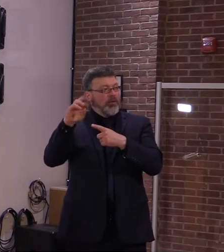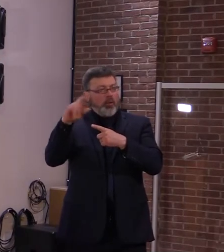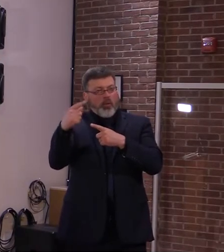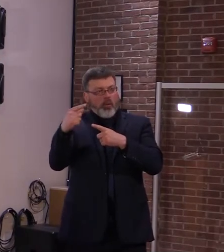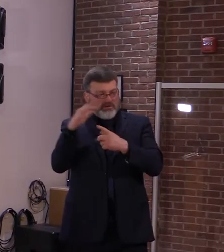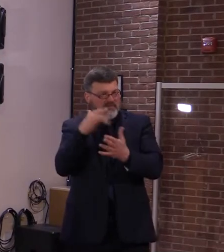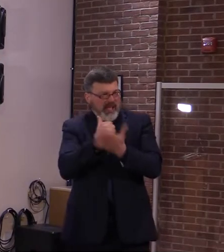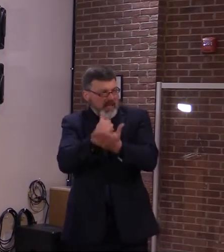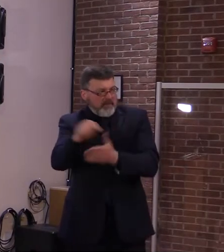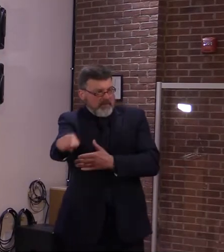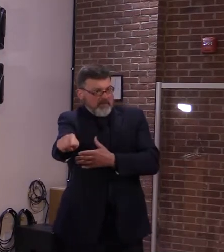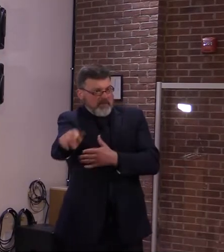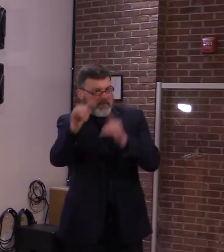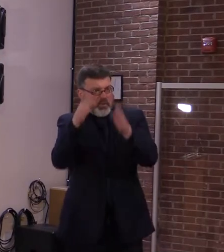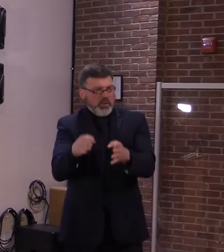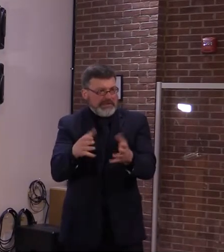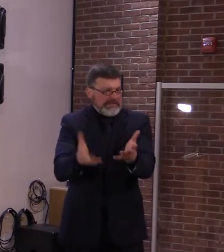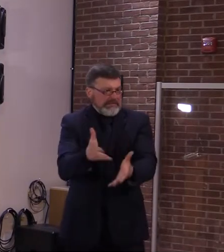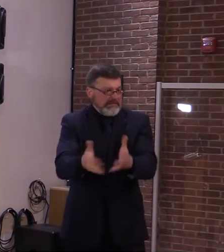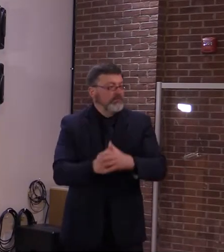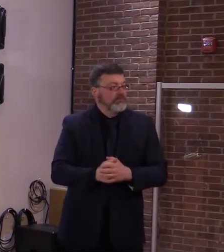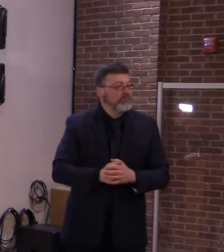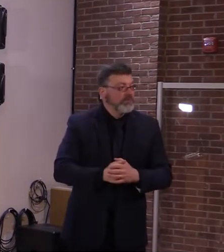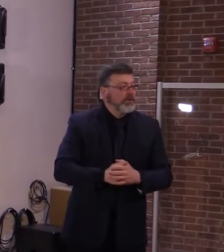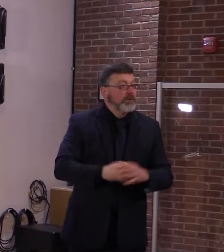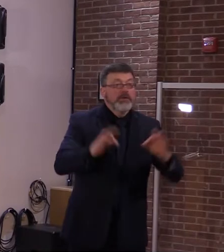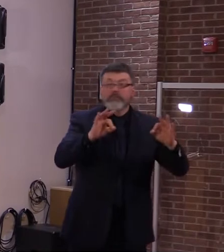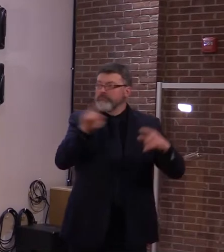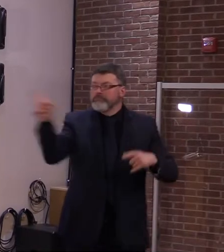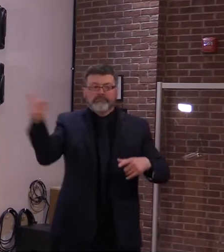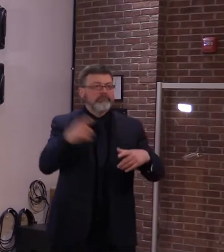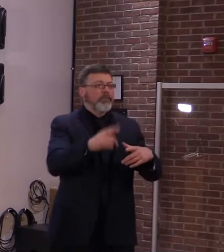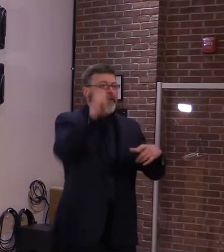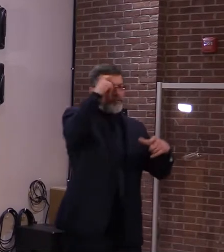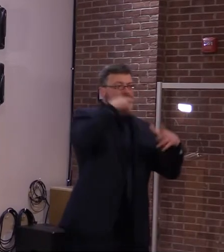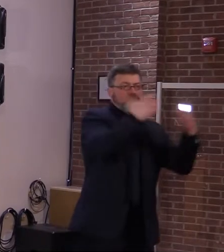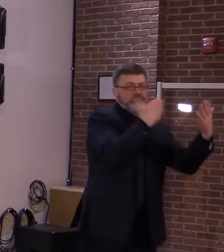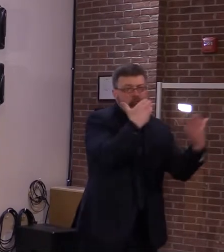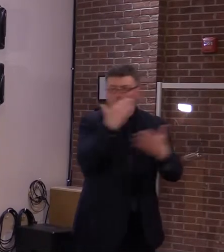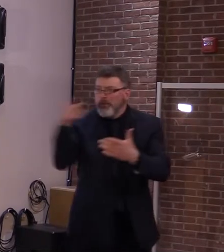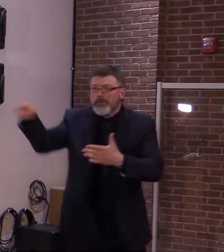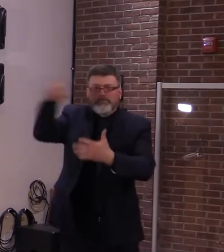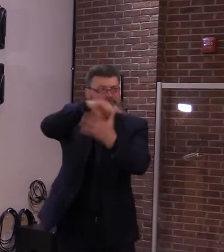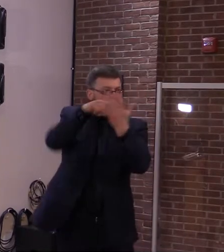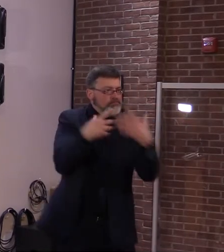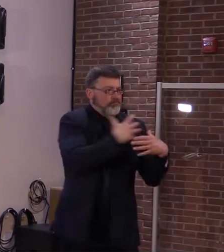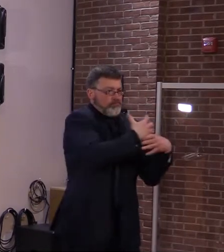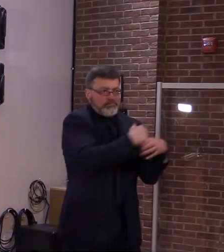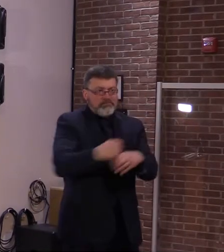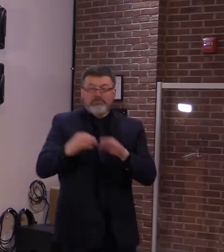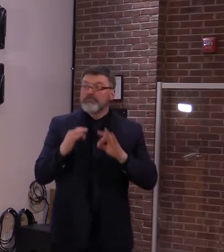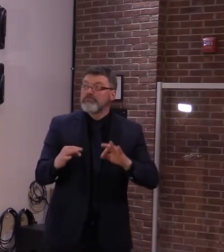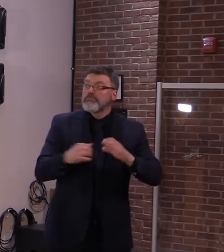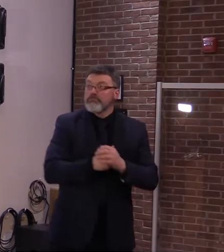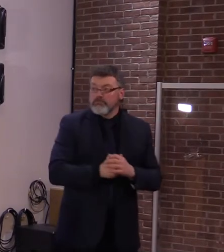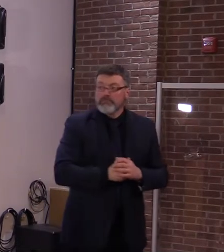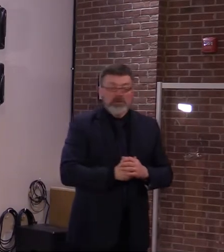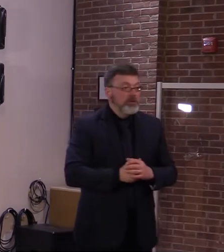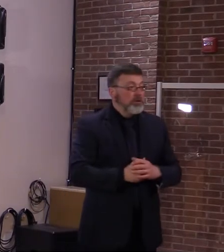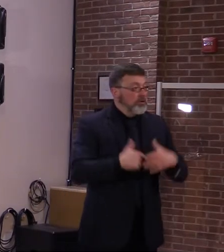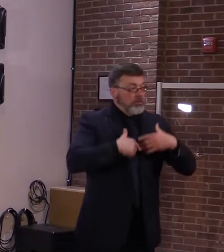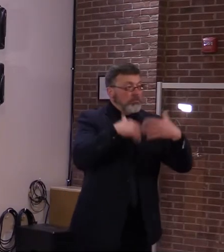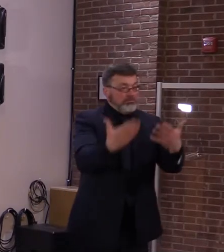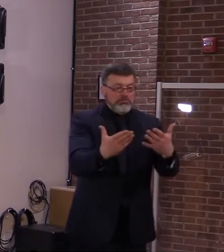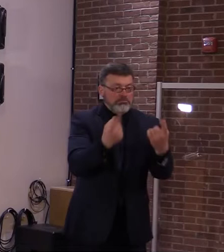Thank you, Dr. Levine. Now I'll open it up to questions. All right, starting with Calvin Cutler, WCAX. Thanks, Governor.